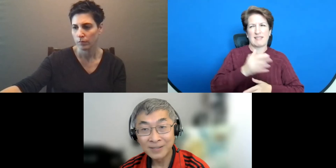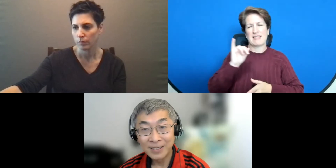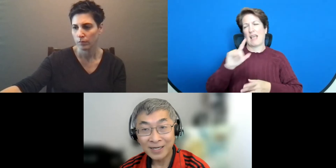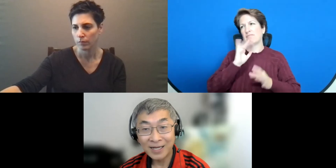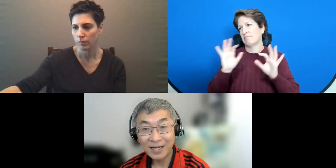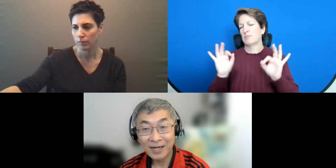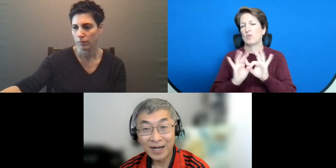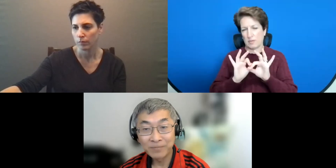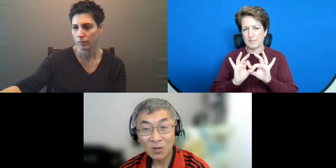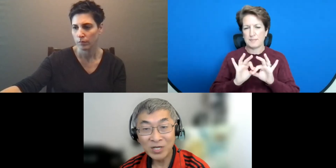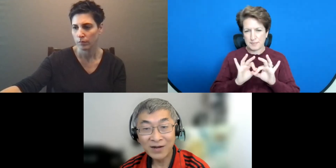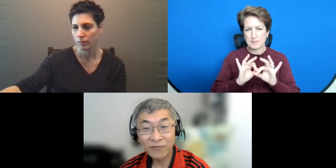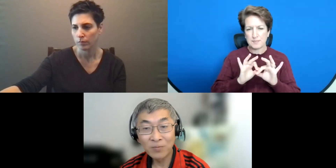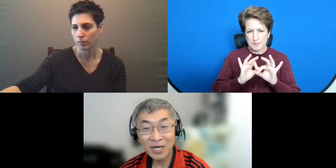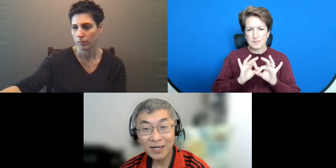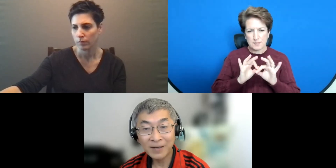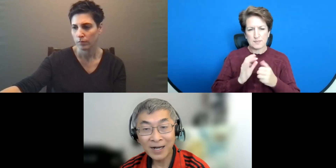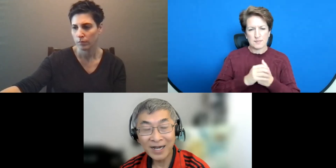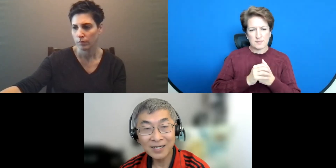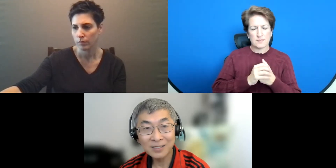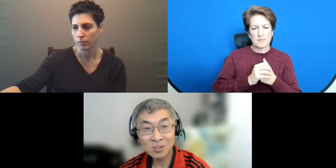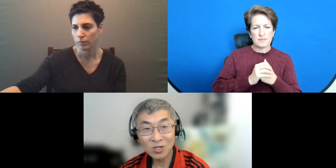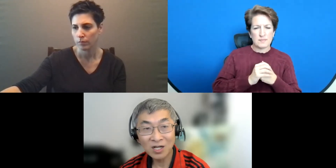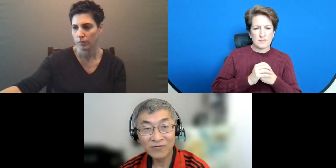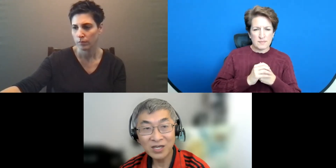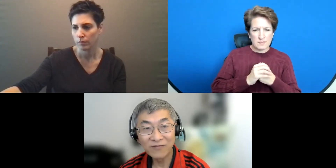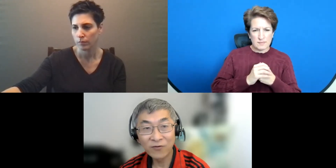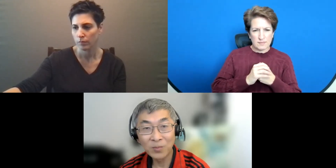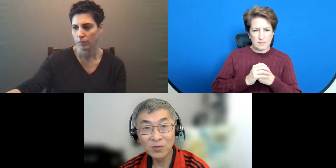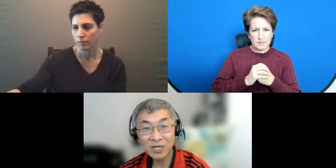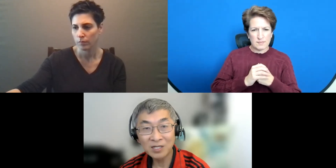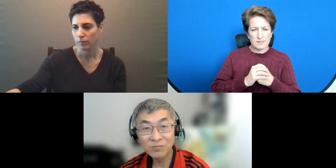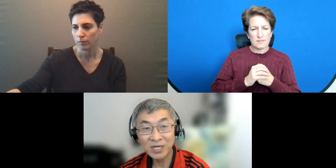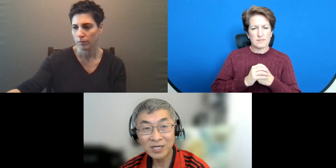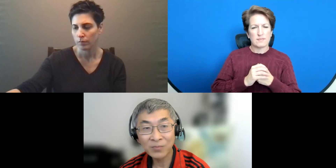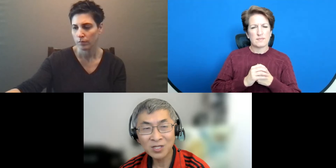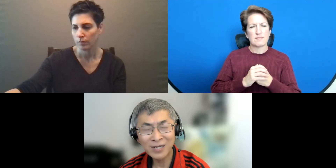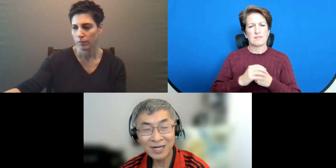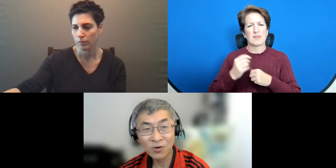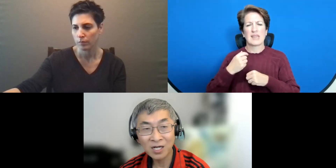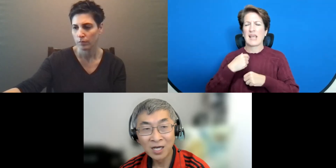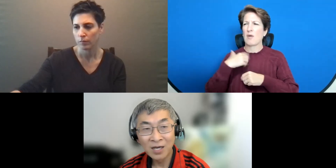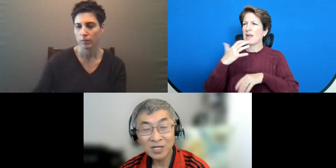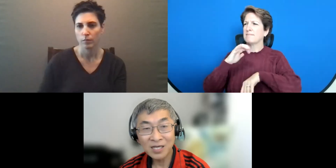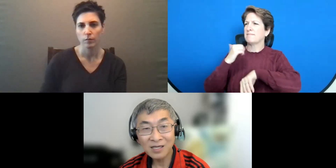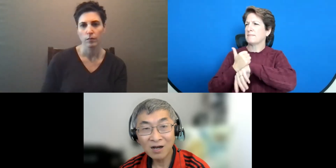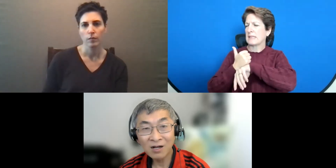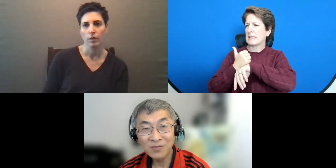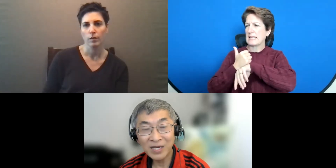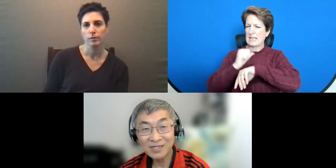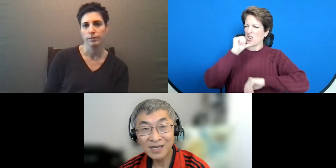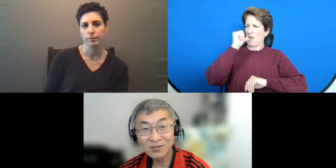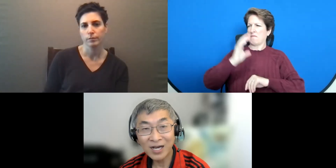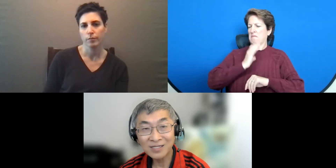hoping that we can form a sort of informal peer-to-peer support network, because on the